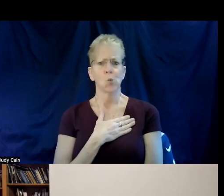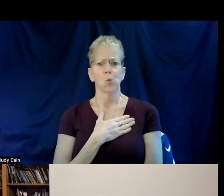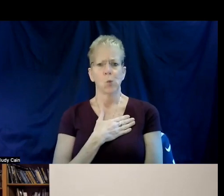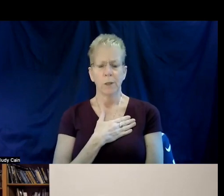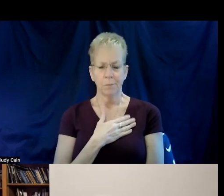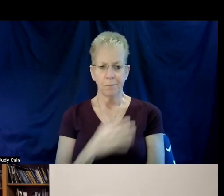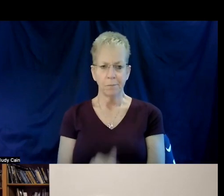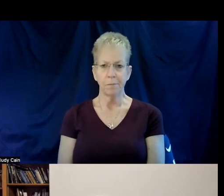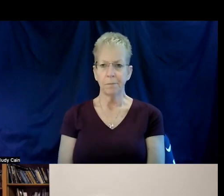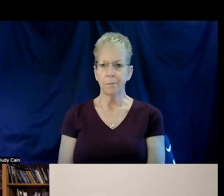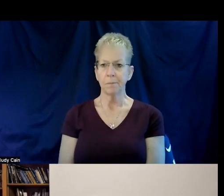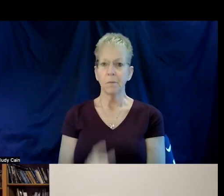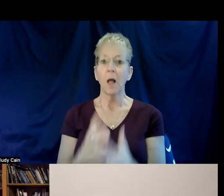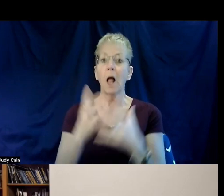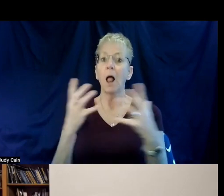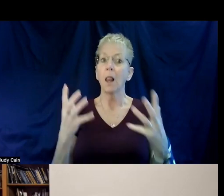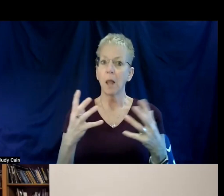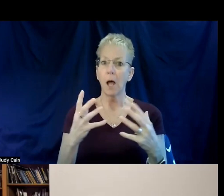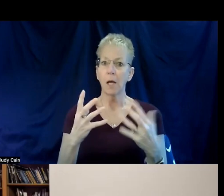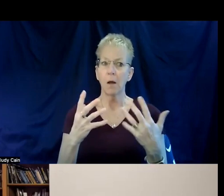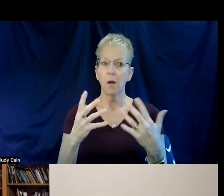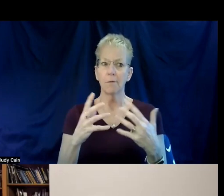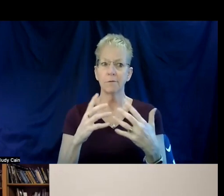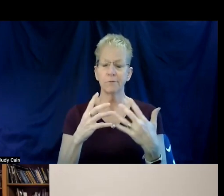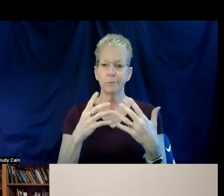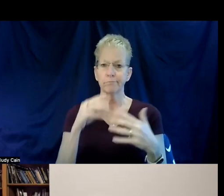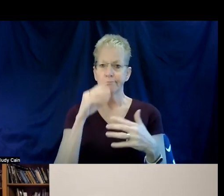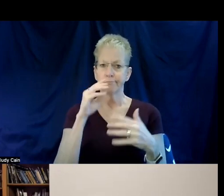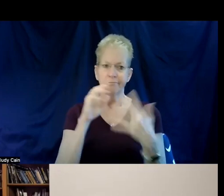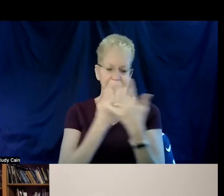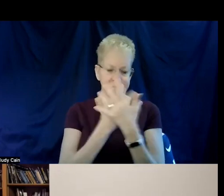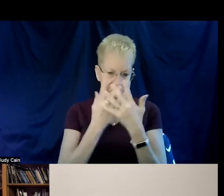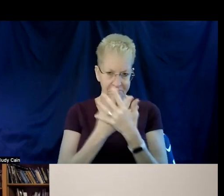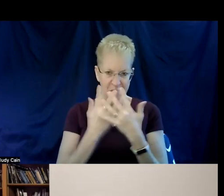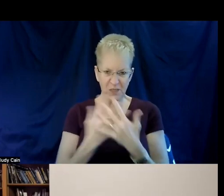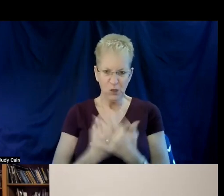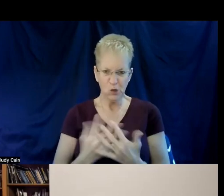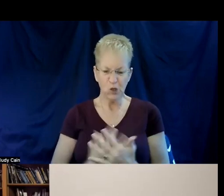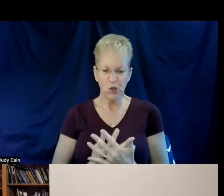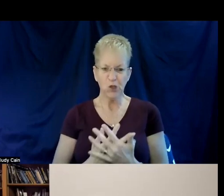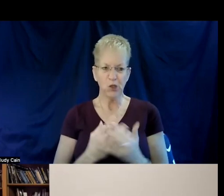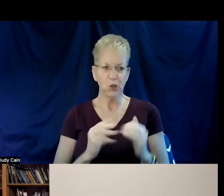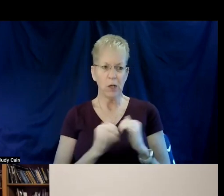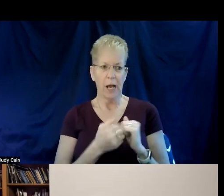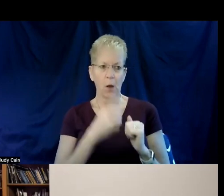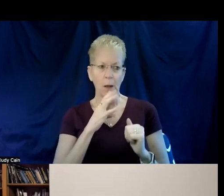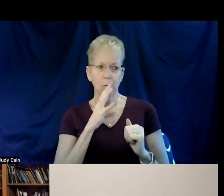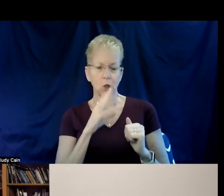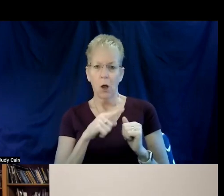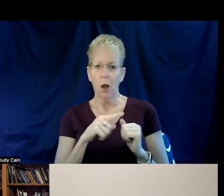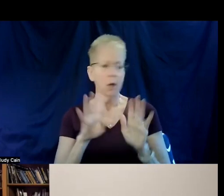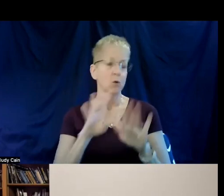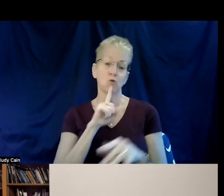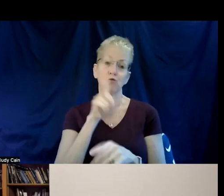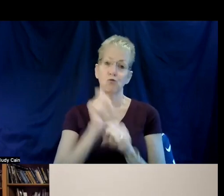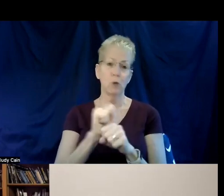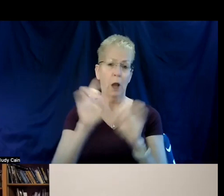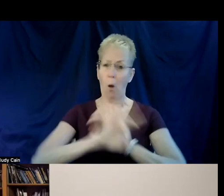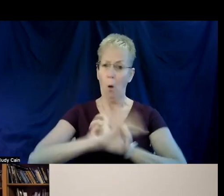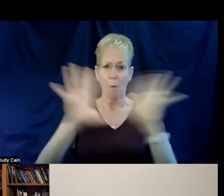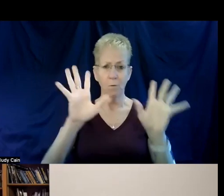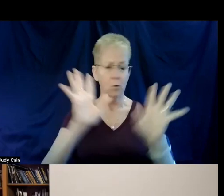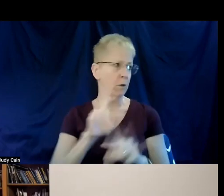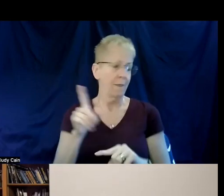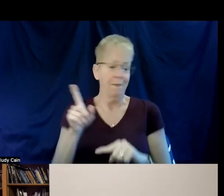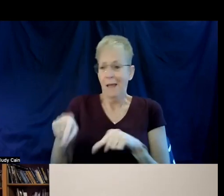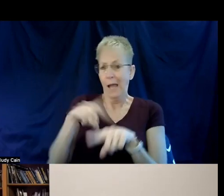of self-censorship. A lot of the letters home really disguised how bad it was, because they couldn't.